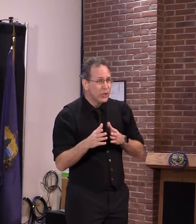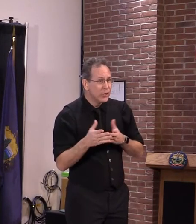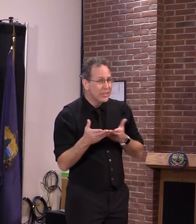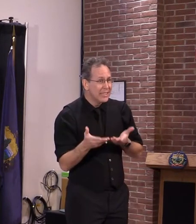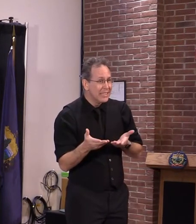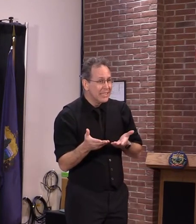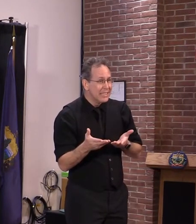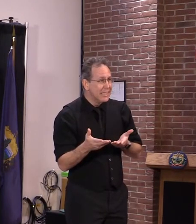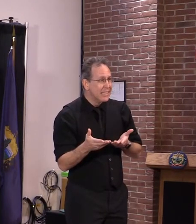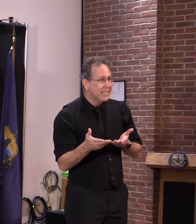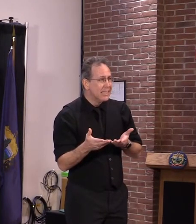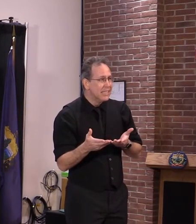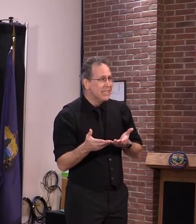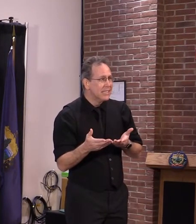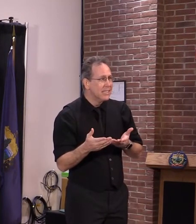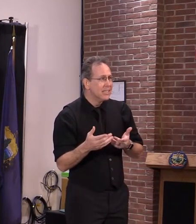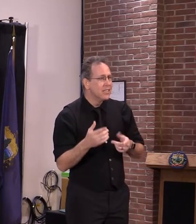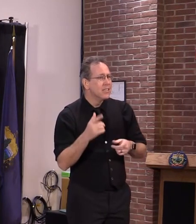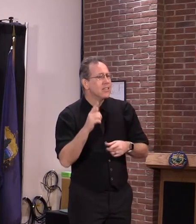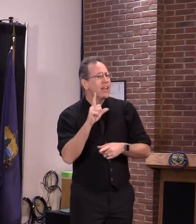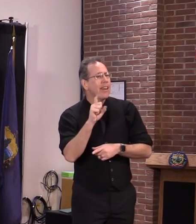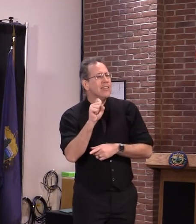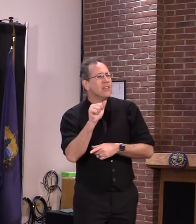Lisa Loomis, Valley Reporter.